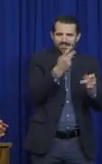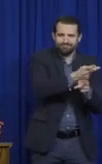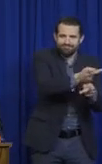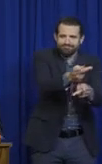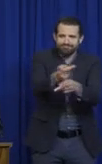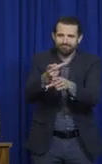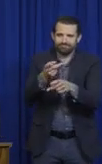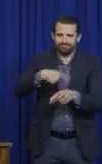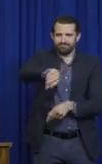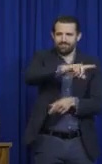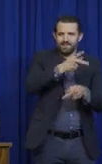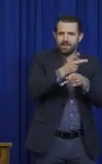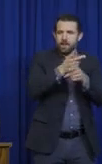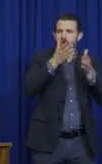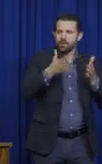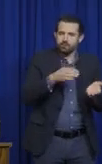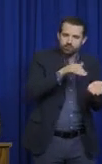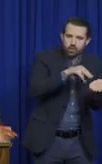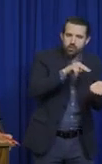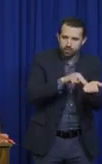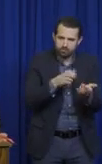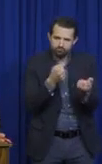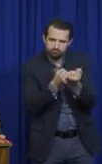about the frontline warm line